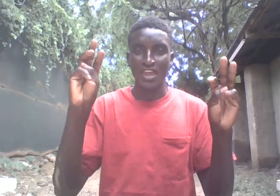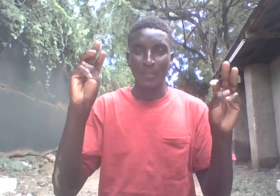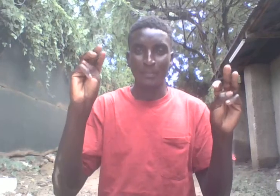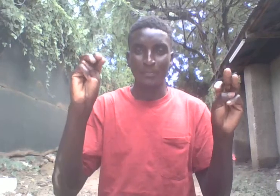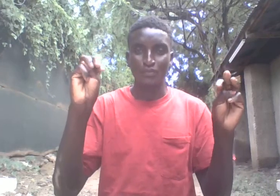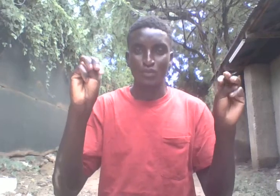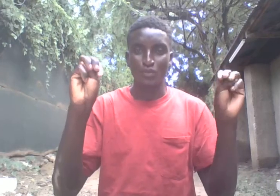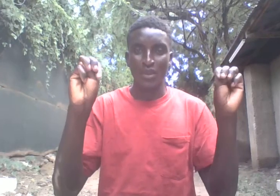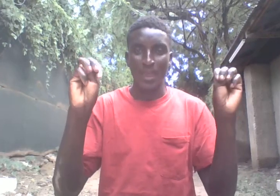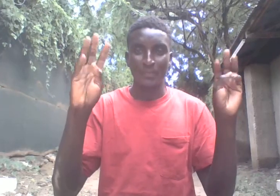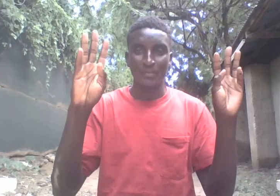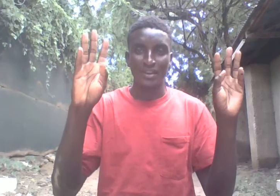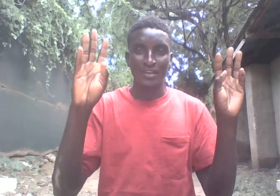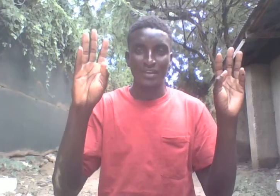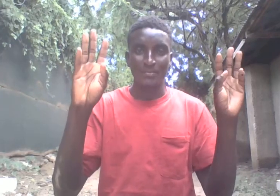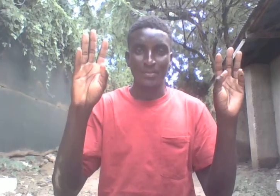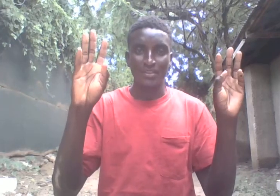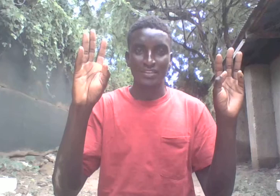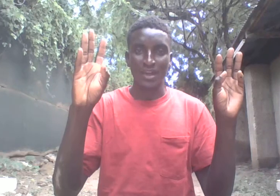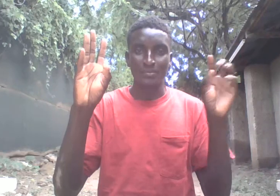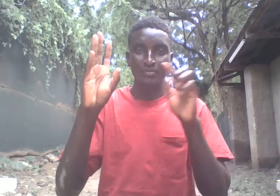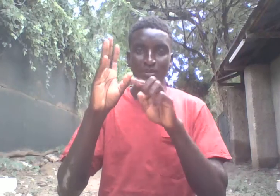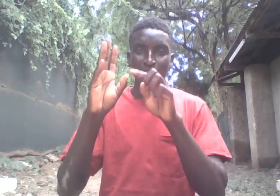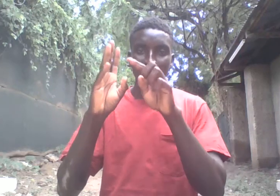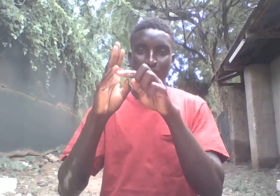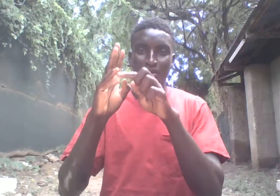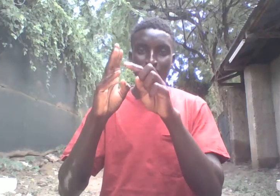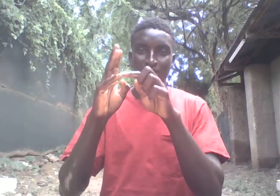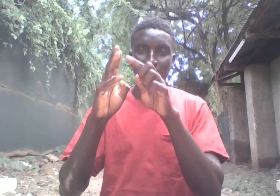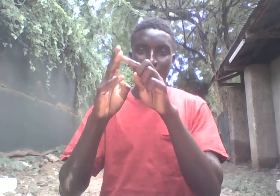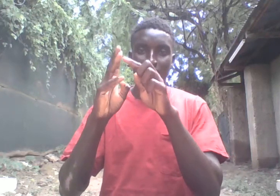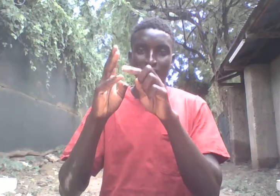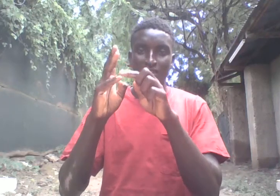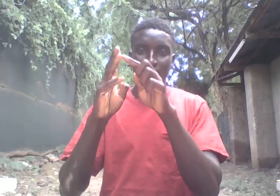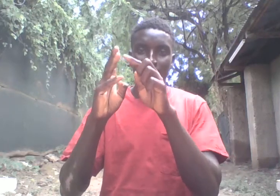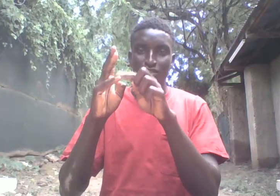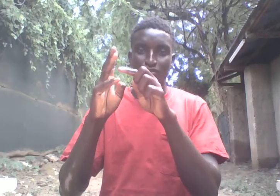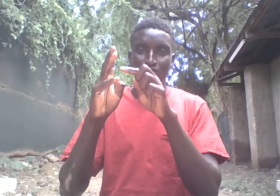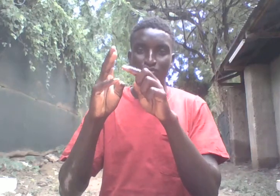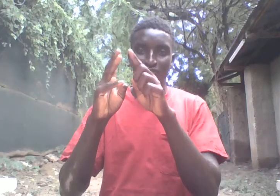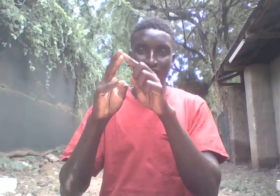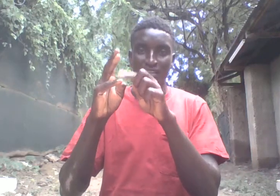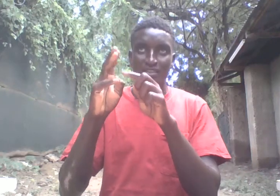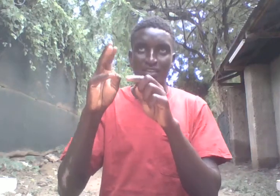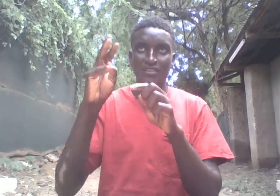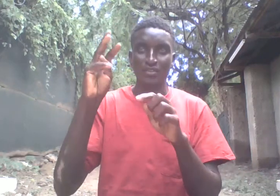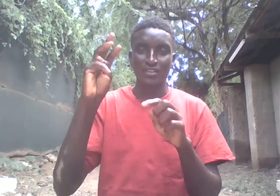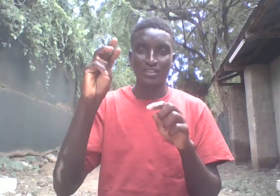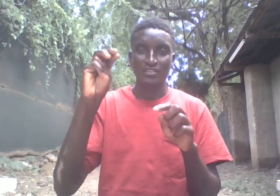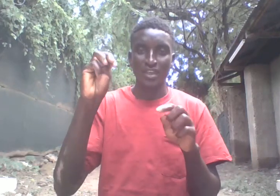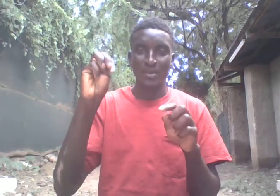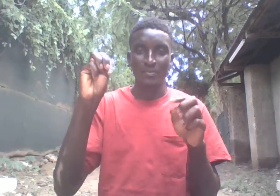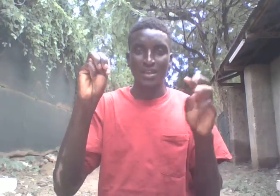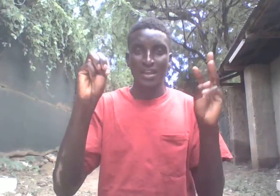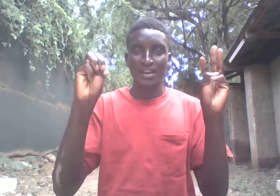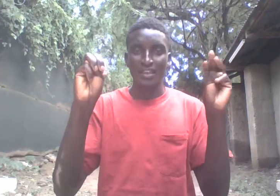M, 2M. Remember the thumb in between these two fingers. So it's M and another